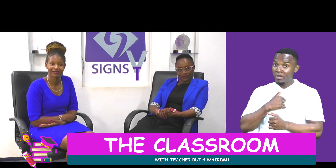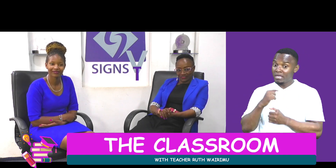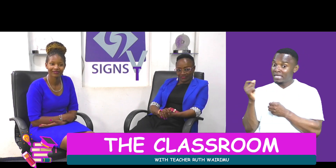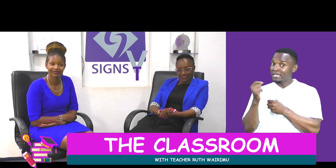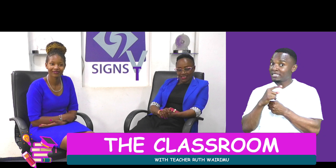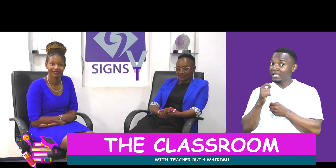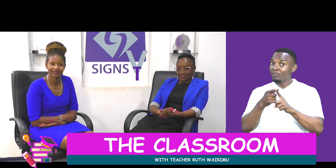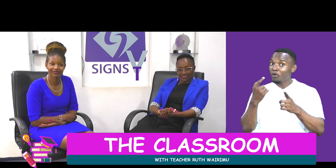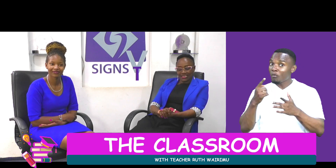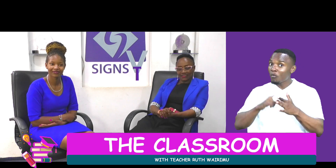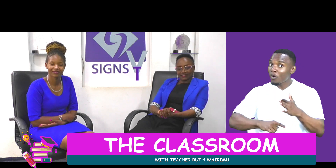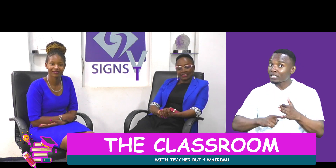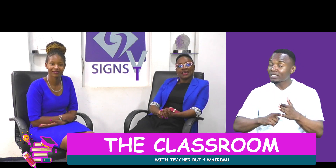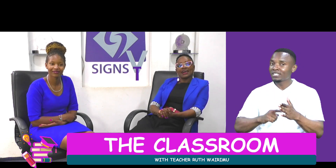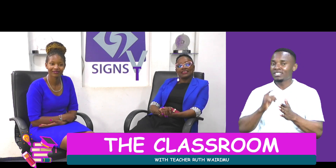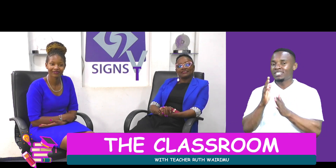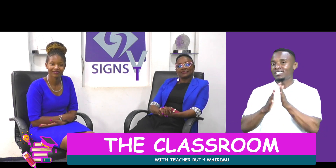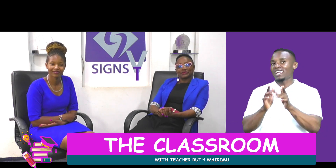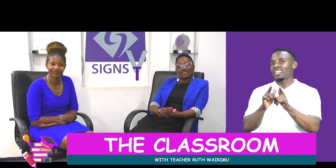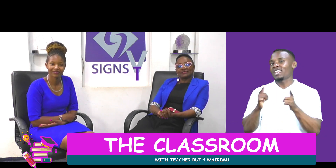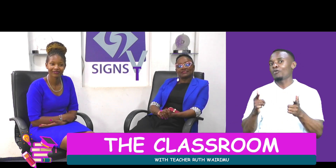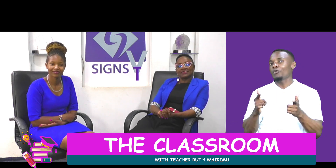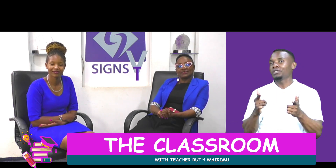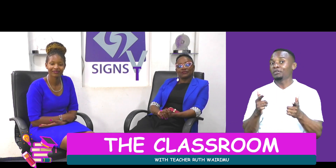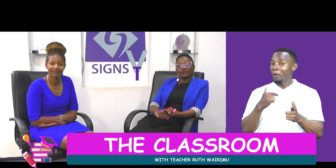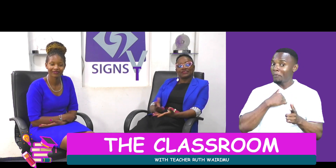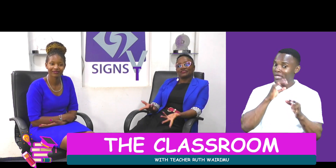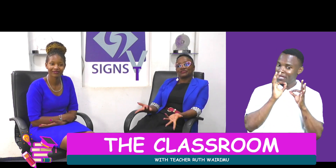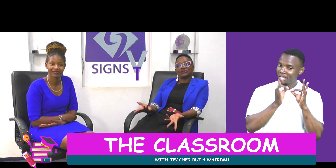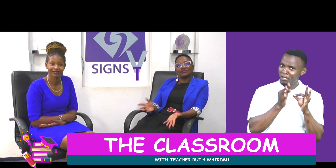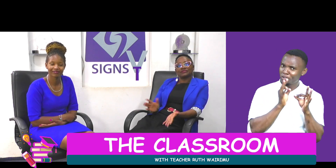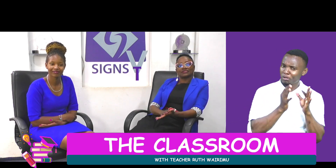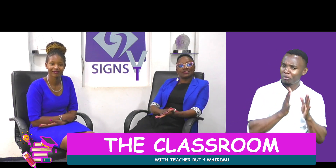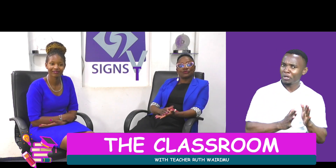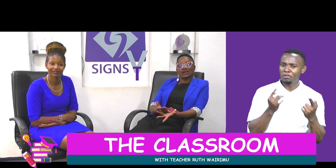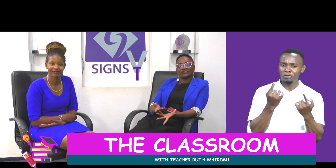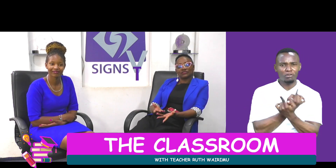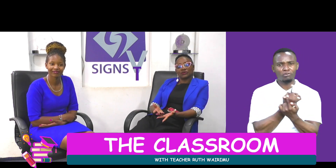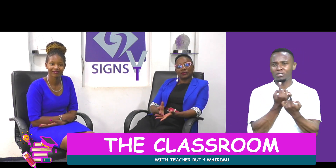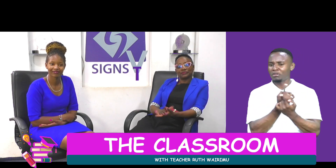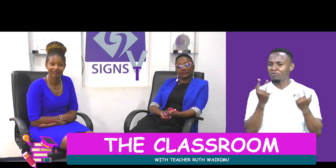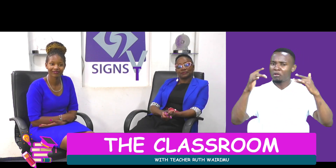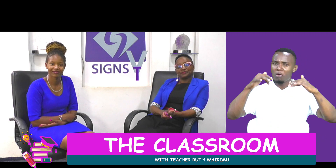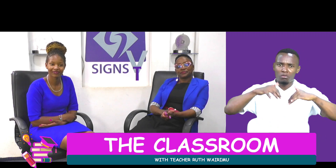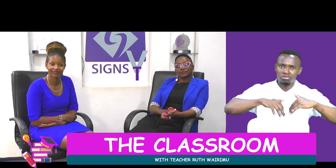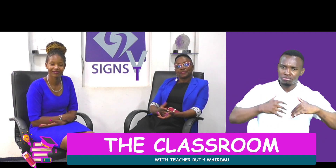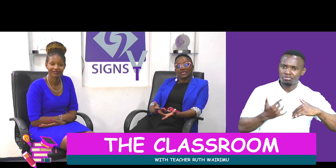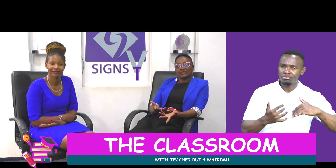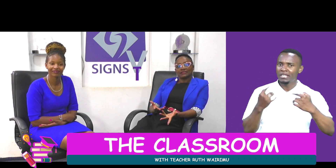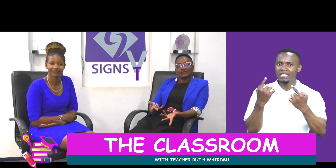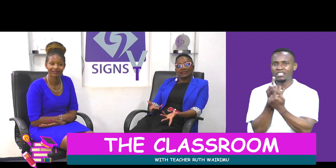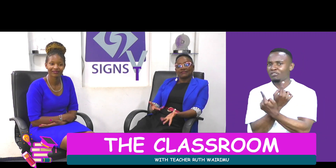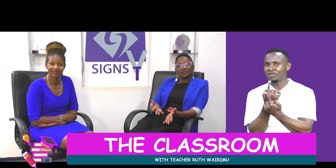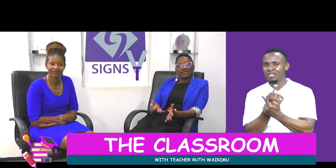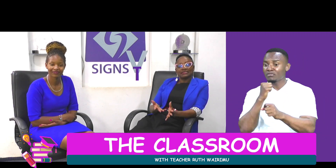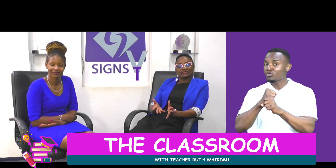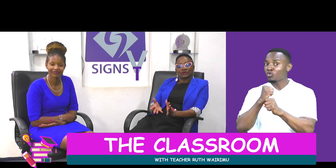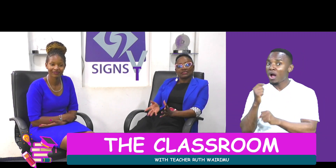Sign Language, nothing else. I interpret in conventions, in workshops,